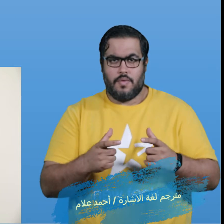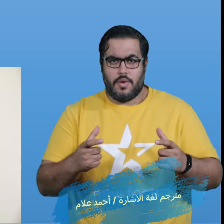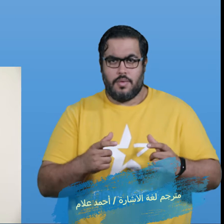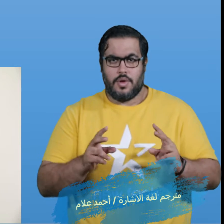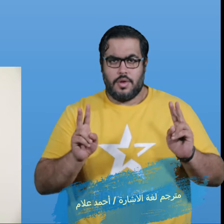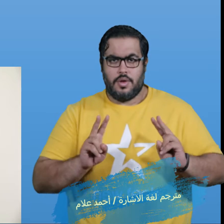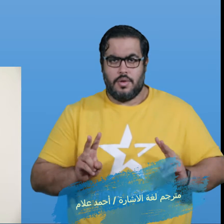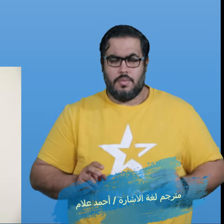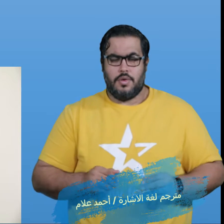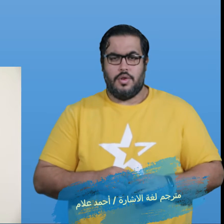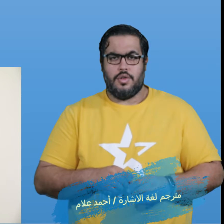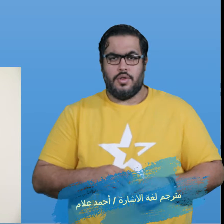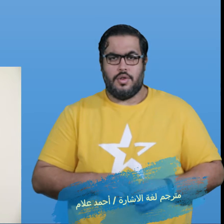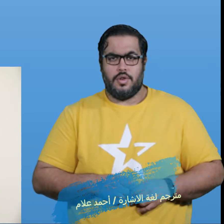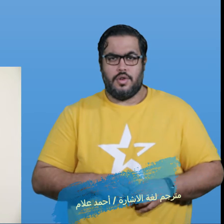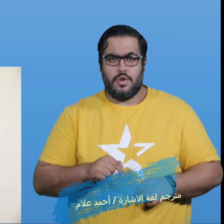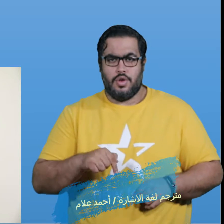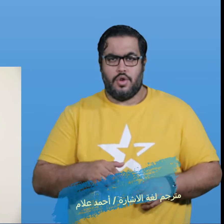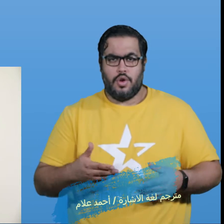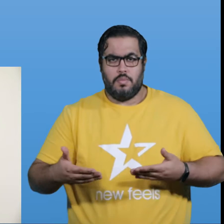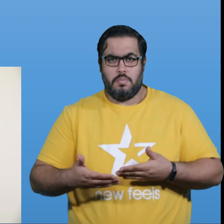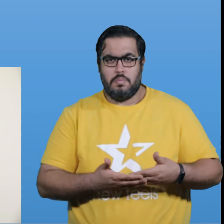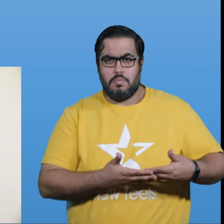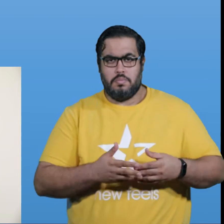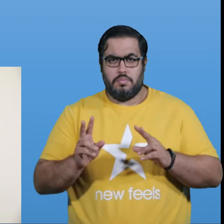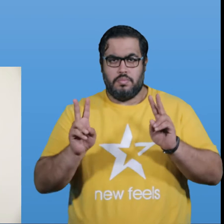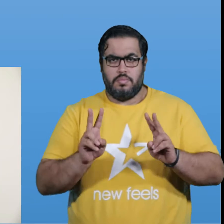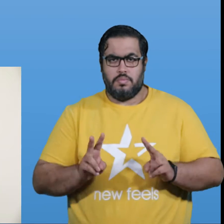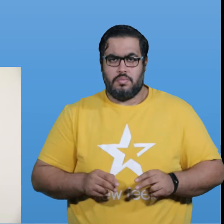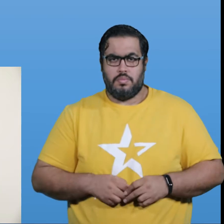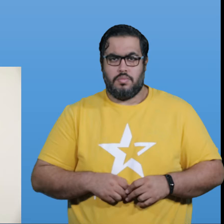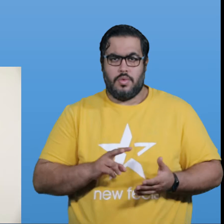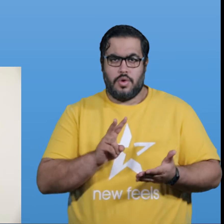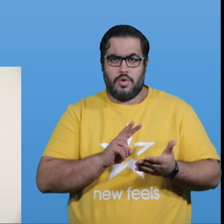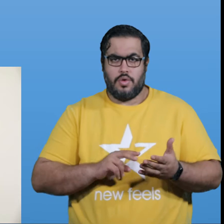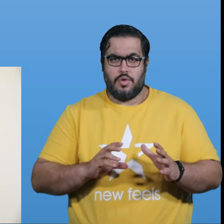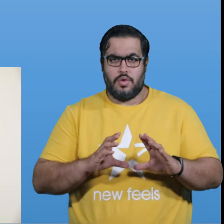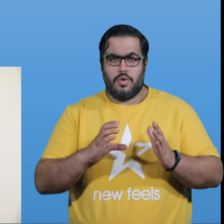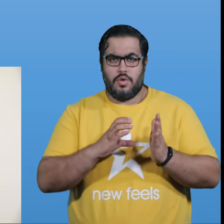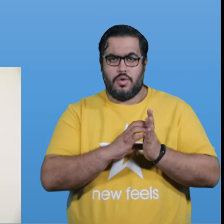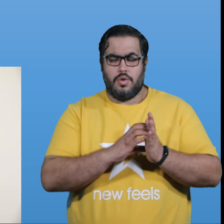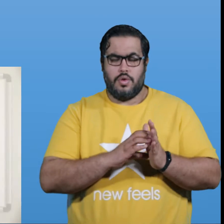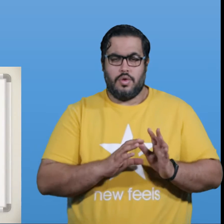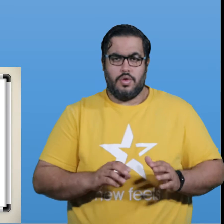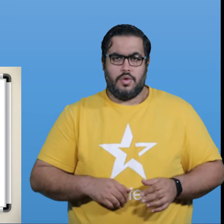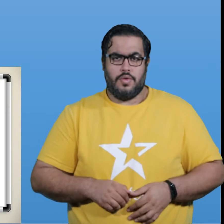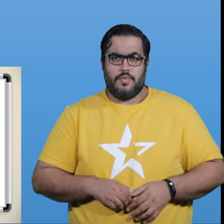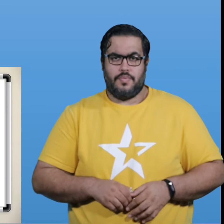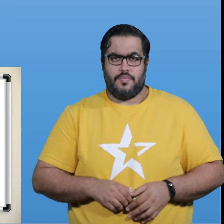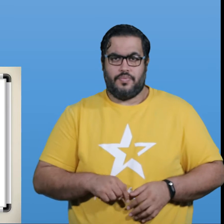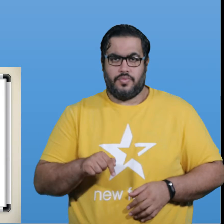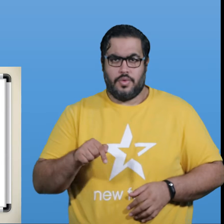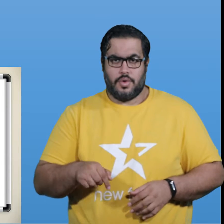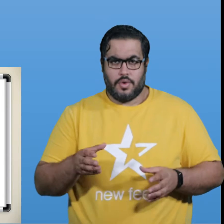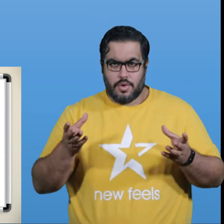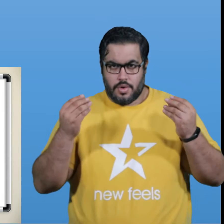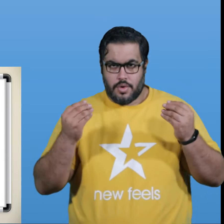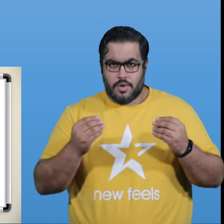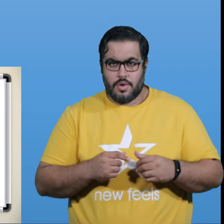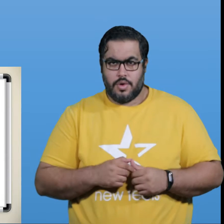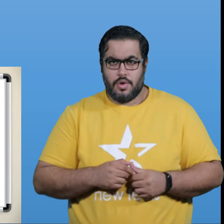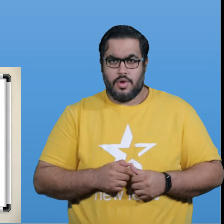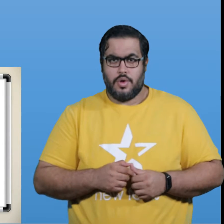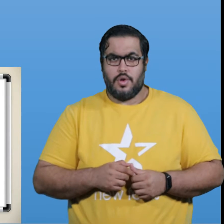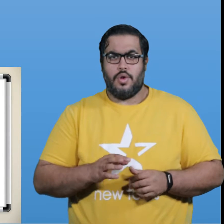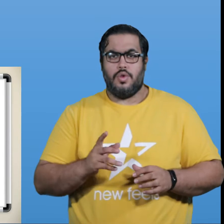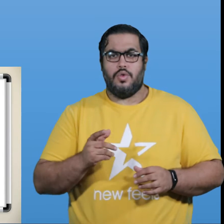celebrations, and we will talk about baby shower, and we'll read a passage regarding the baby shower. So in this episode we will take a look at the